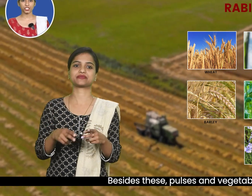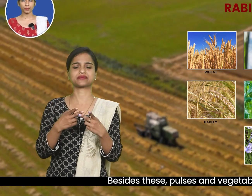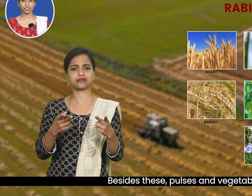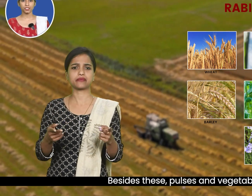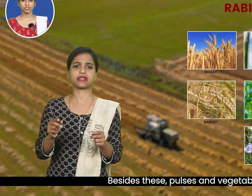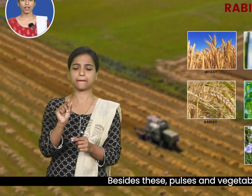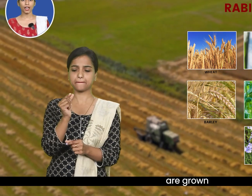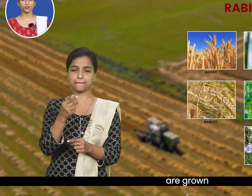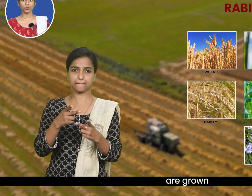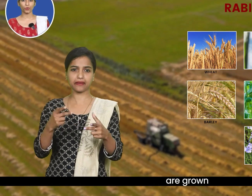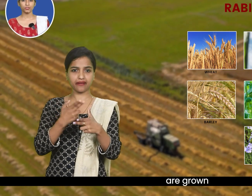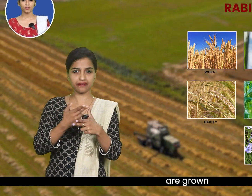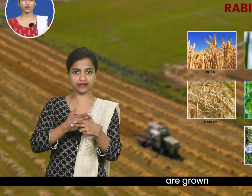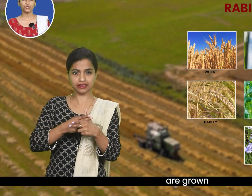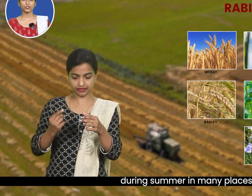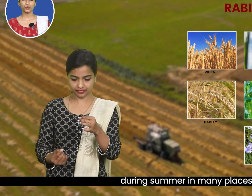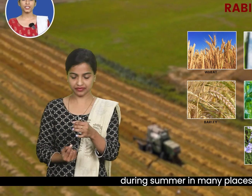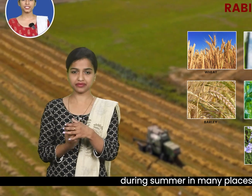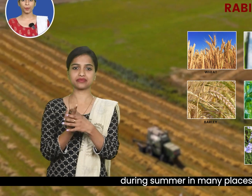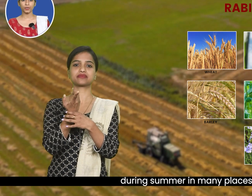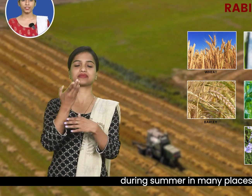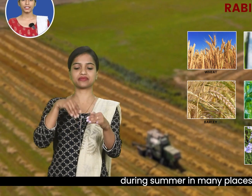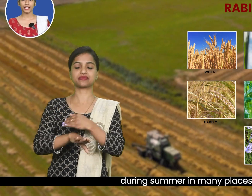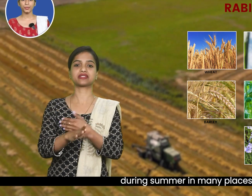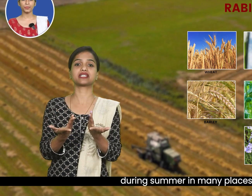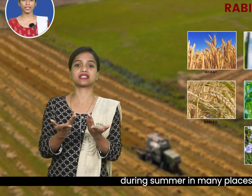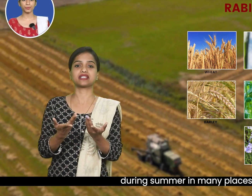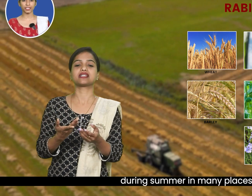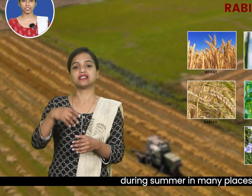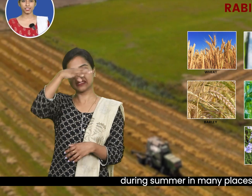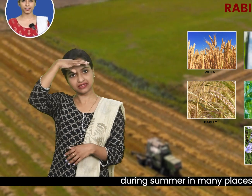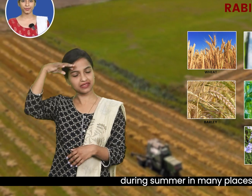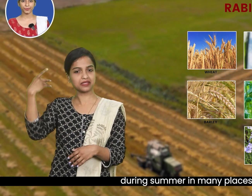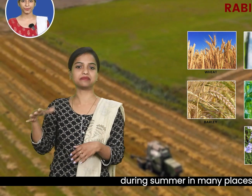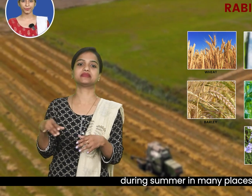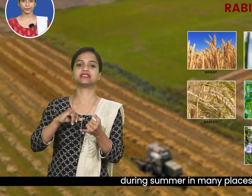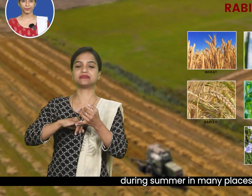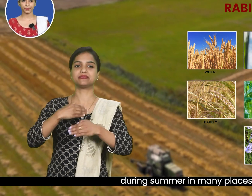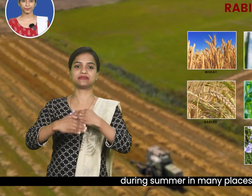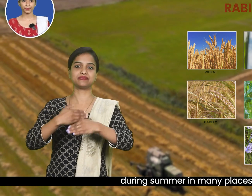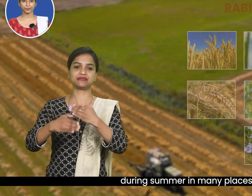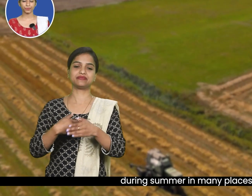and vegetables are grown during summer in many places.